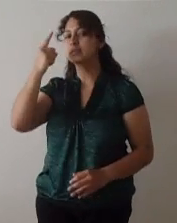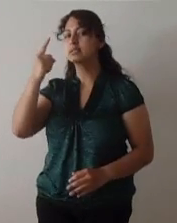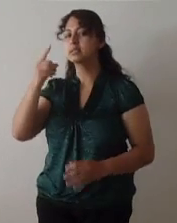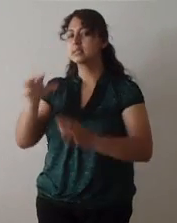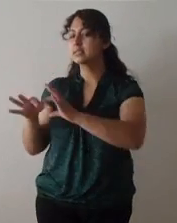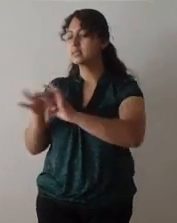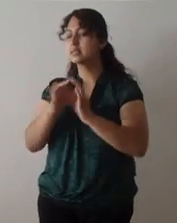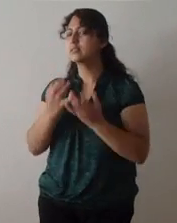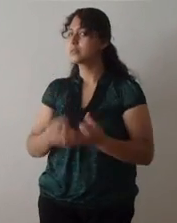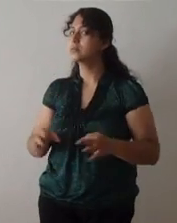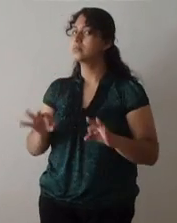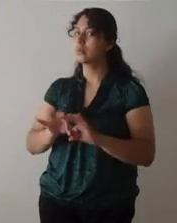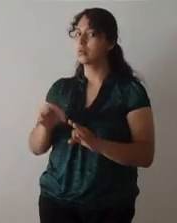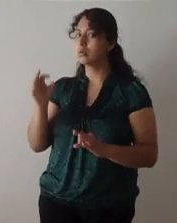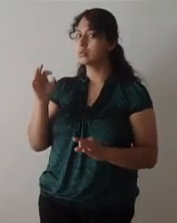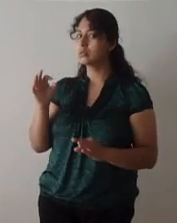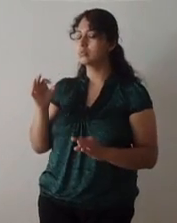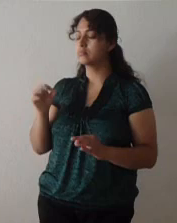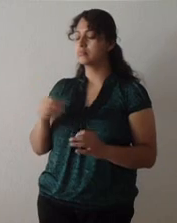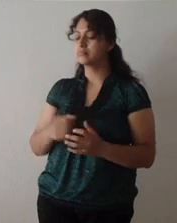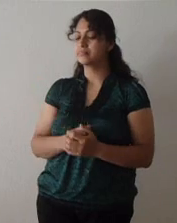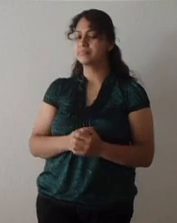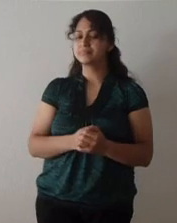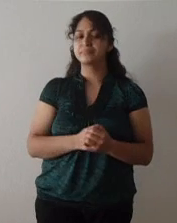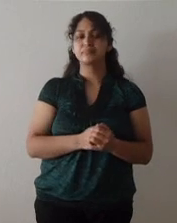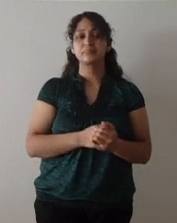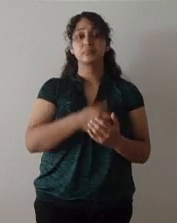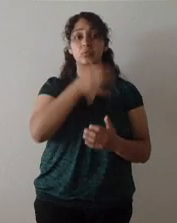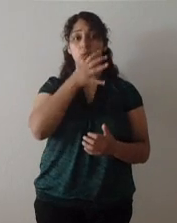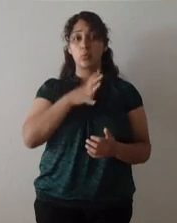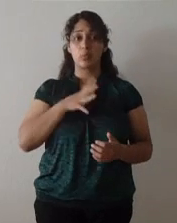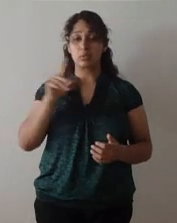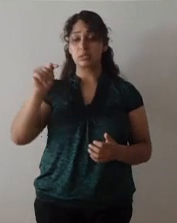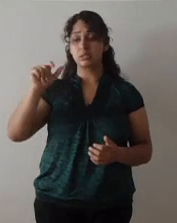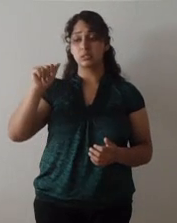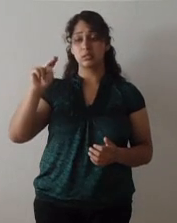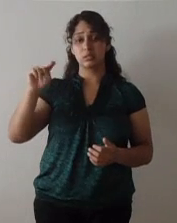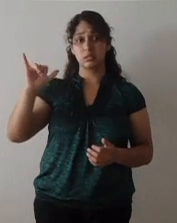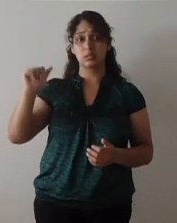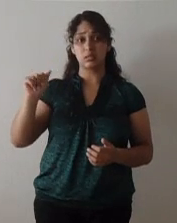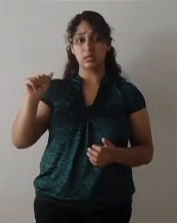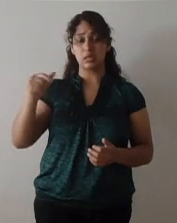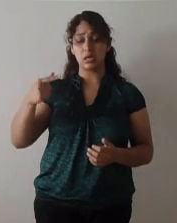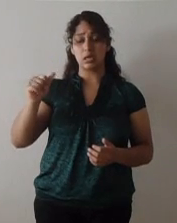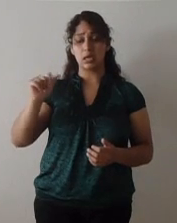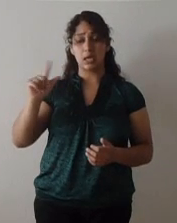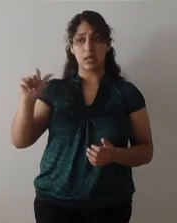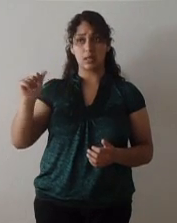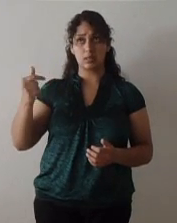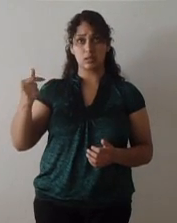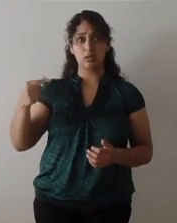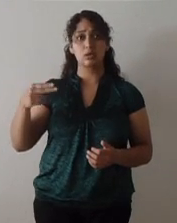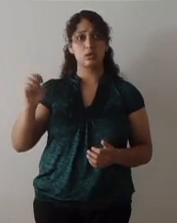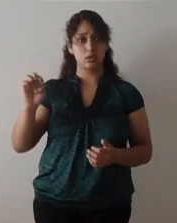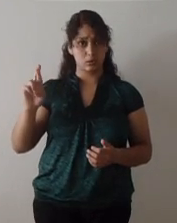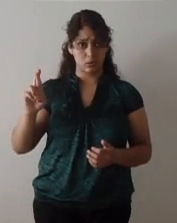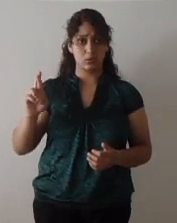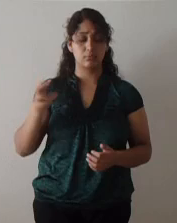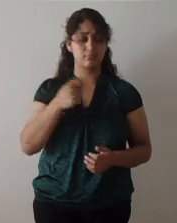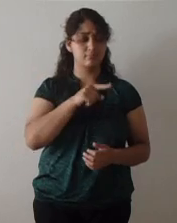relationships. Tanya Gallagher addressed language competence and its effect on peer relationships during these changing years.